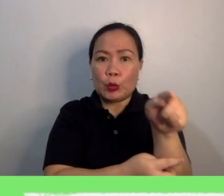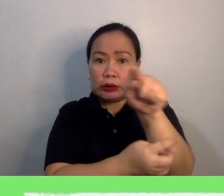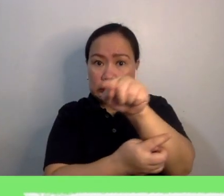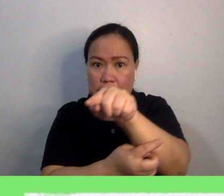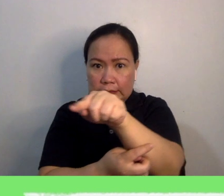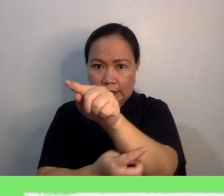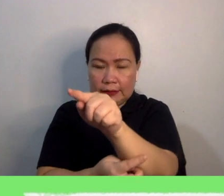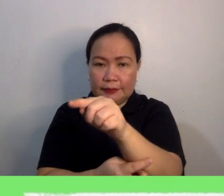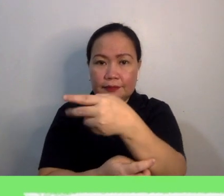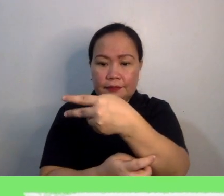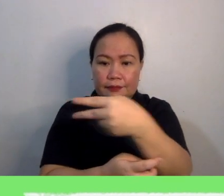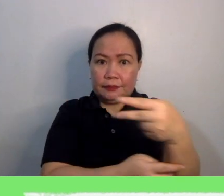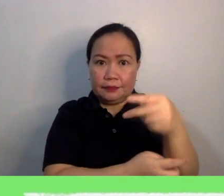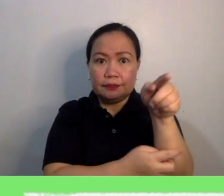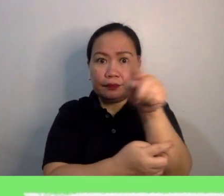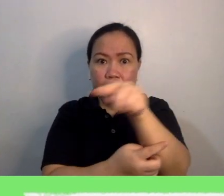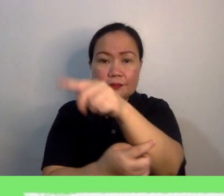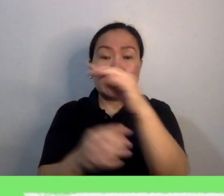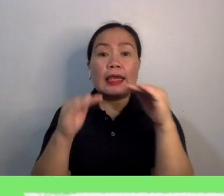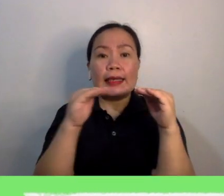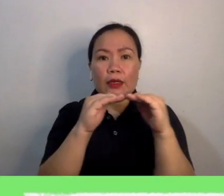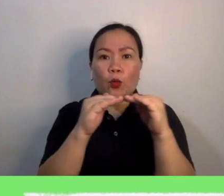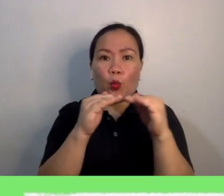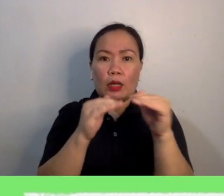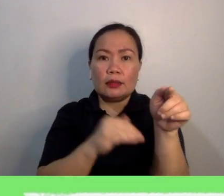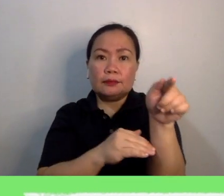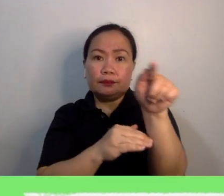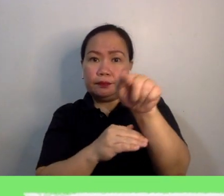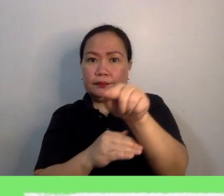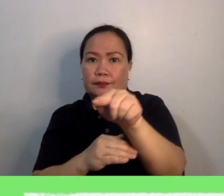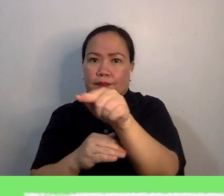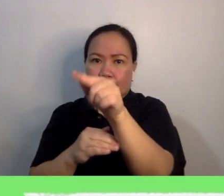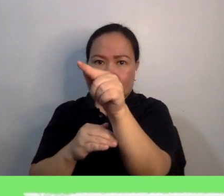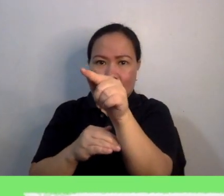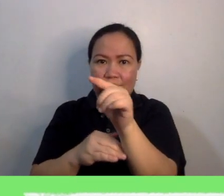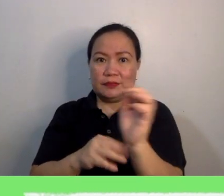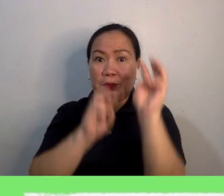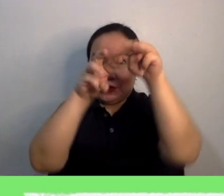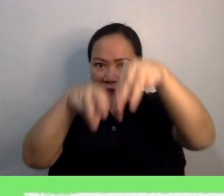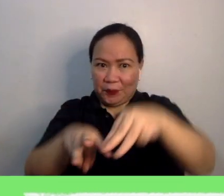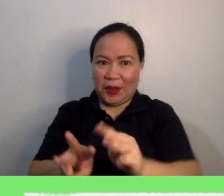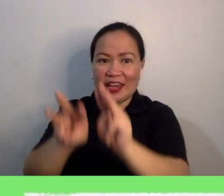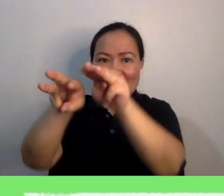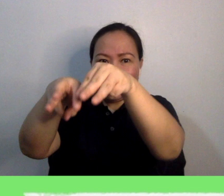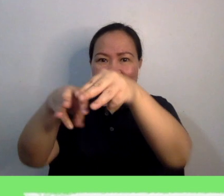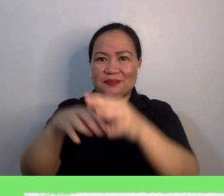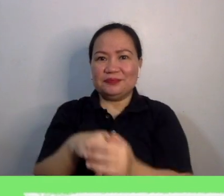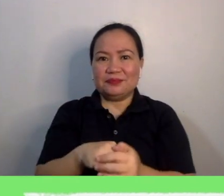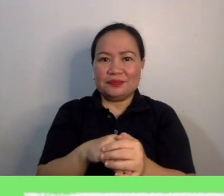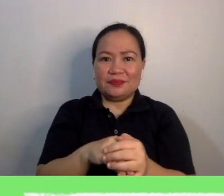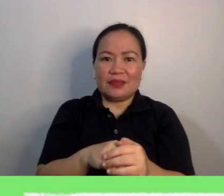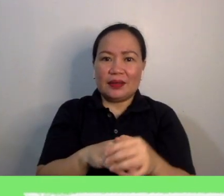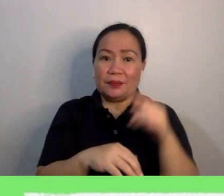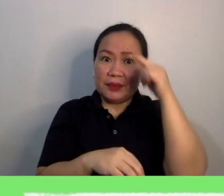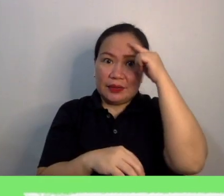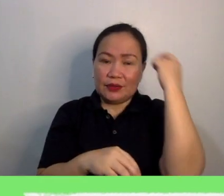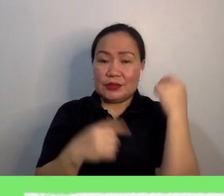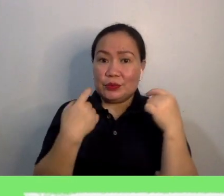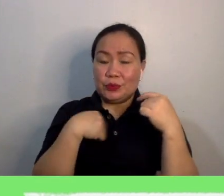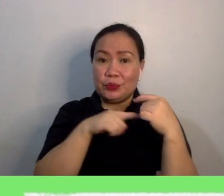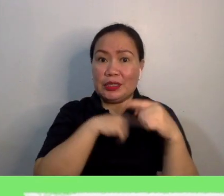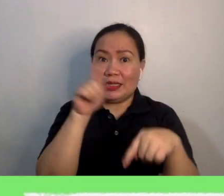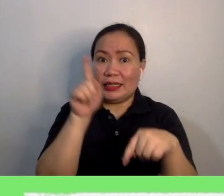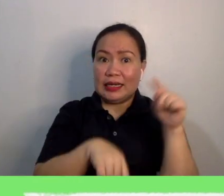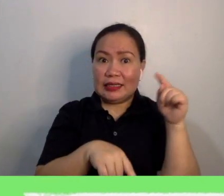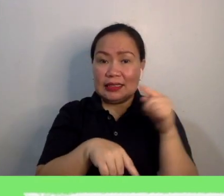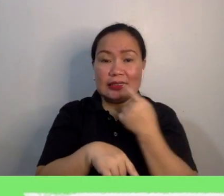symbol niya, yung meron siyang equal, and then meron siyang parang alon sa taas. Okay? Kasi we cannot say